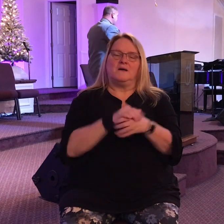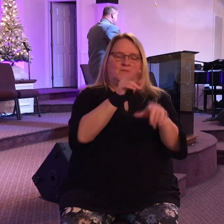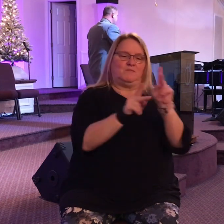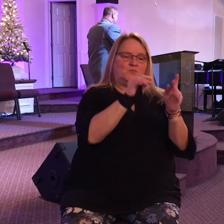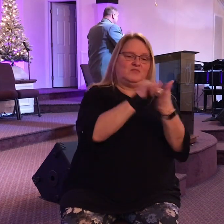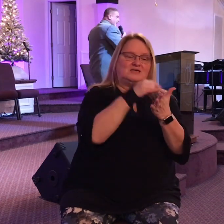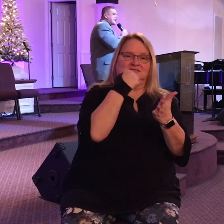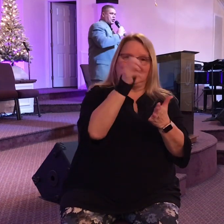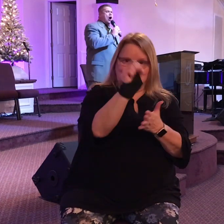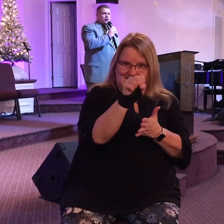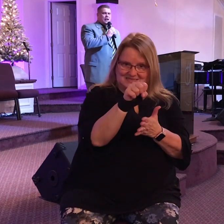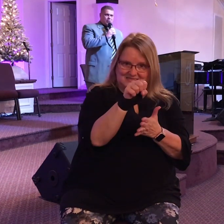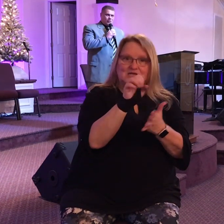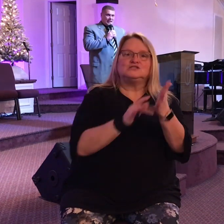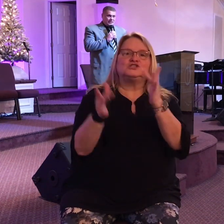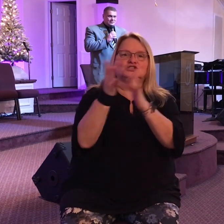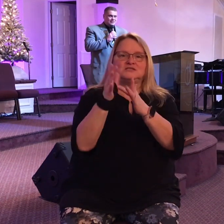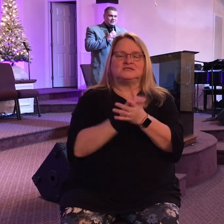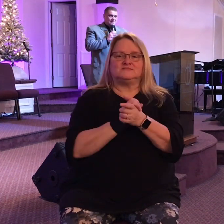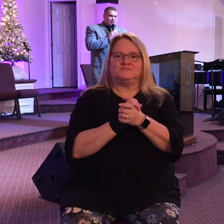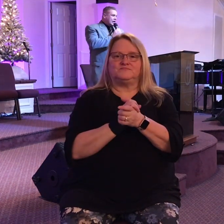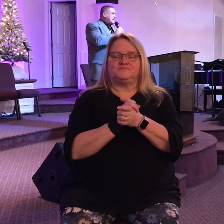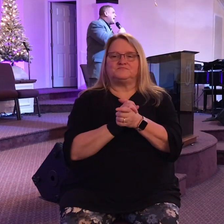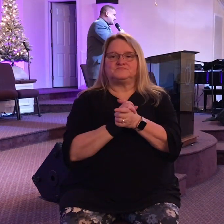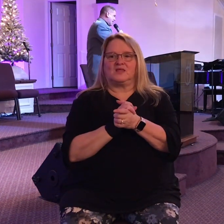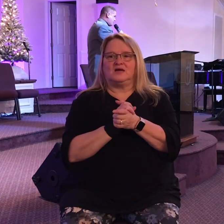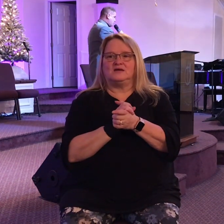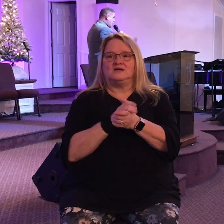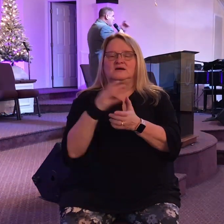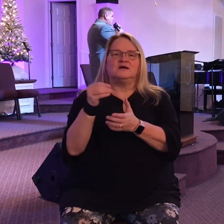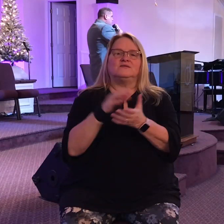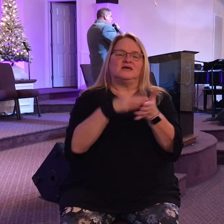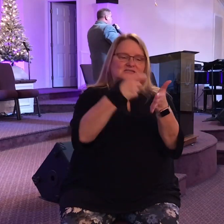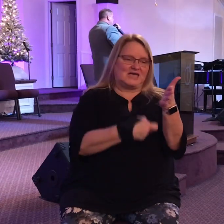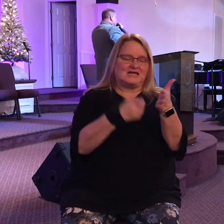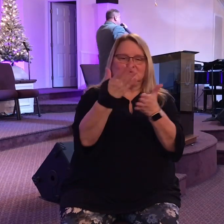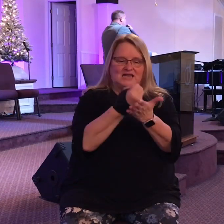fisherman, the ancient art employee, the tax collector,